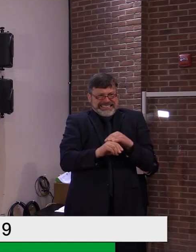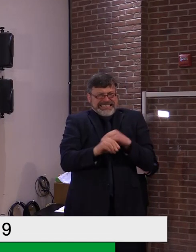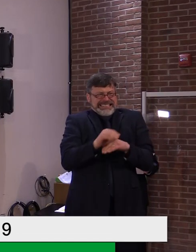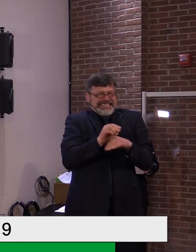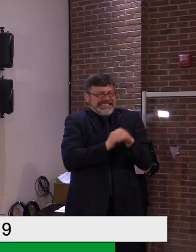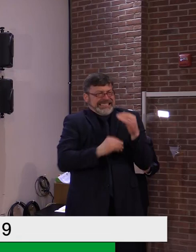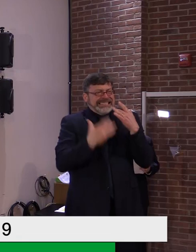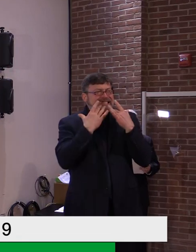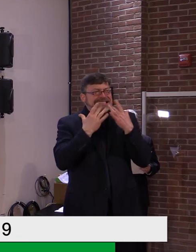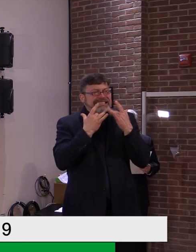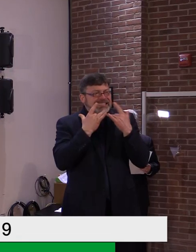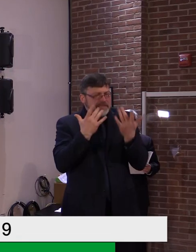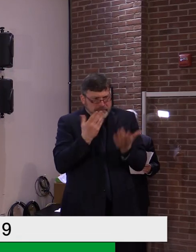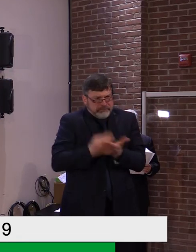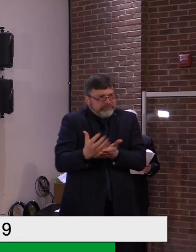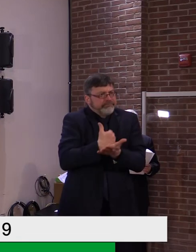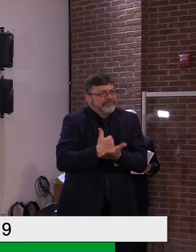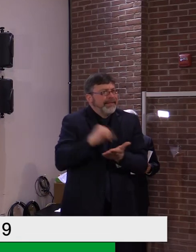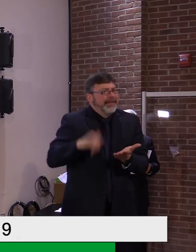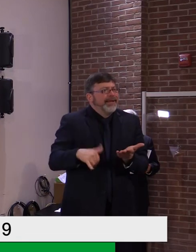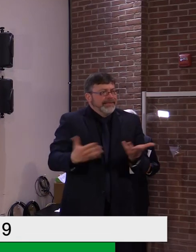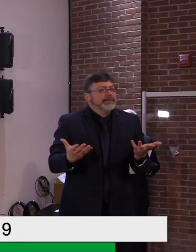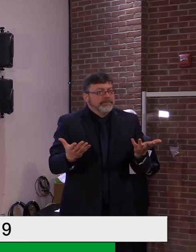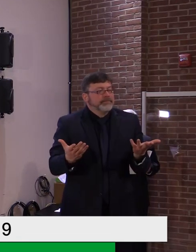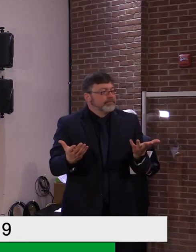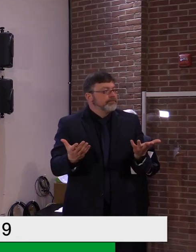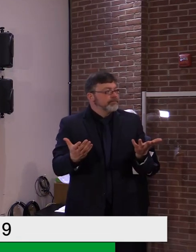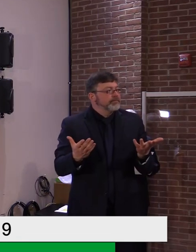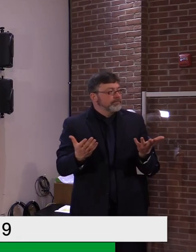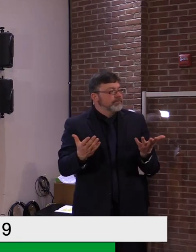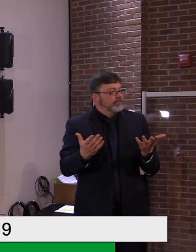earlier, we'll have a plan rolling out